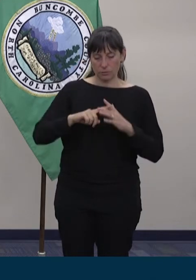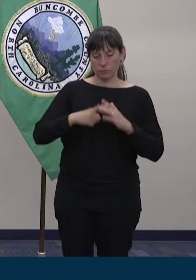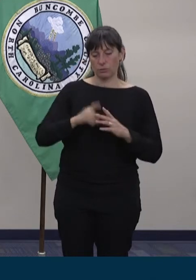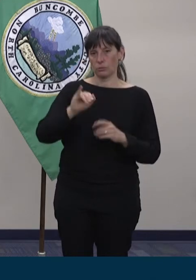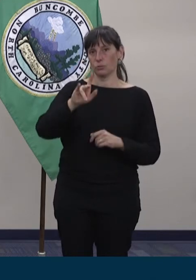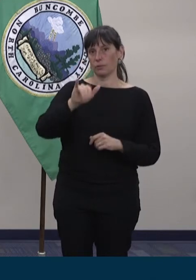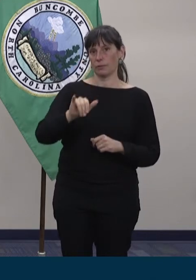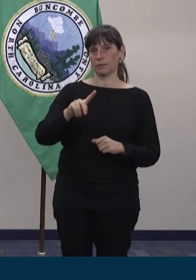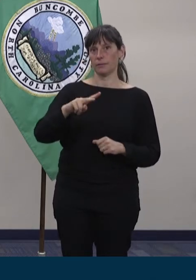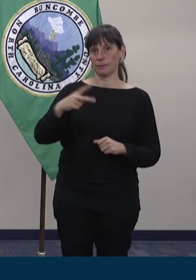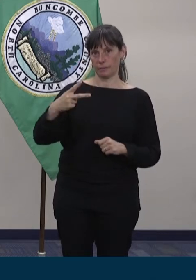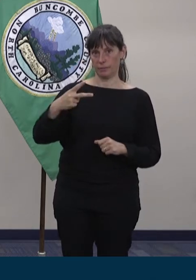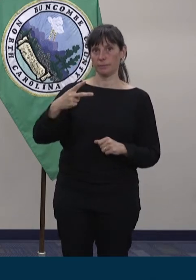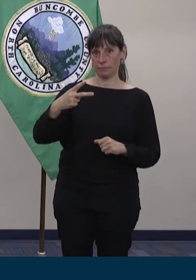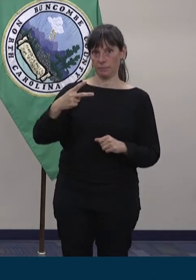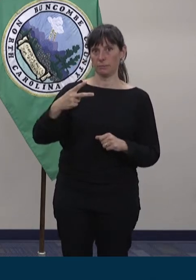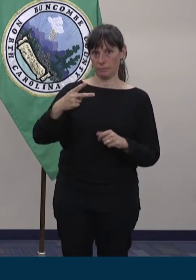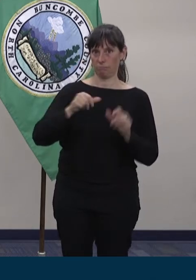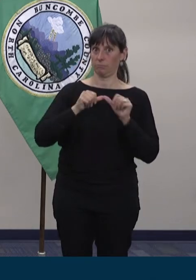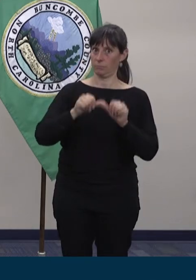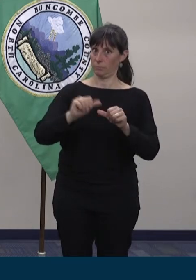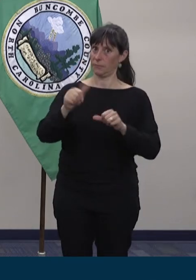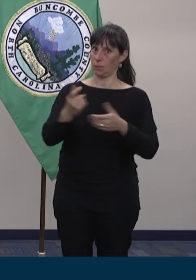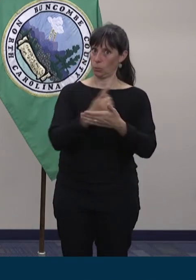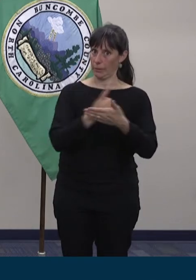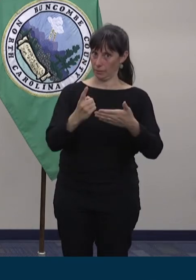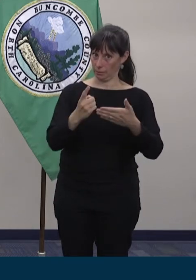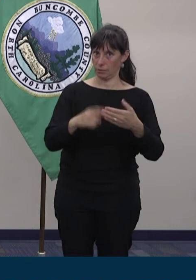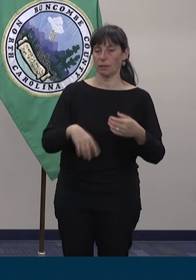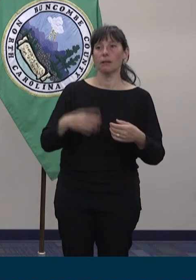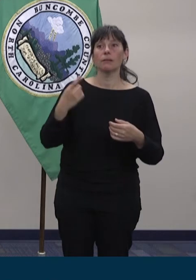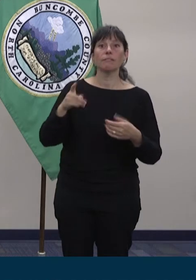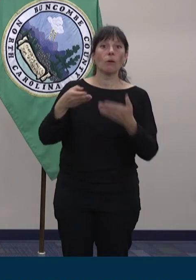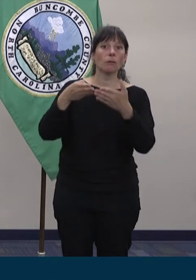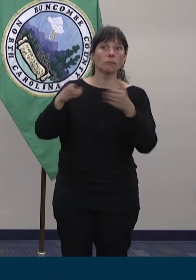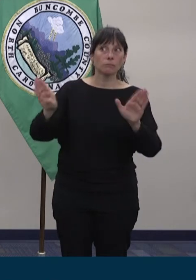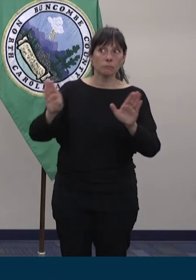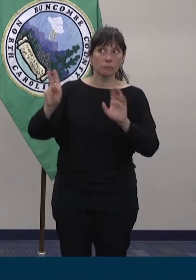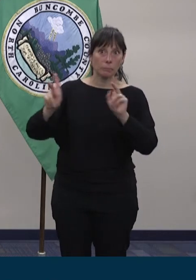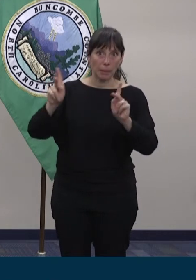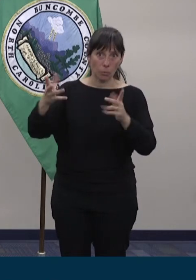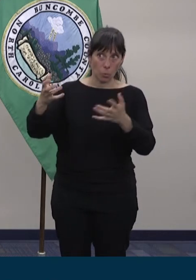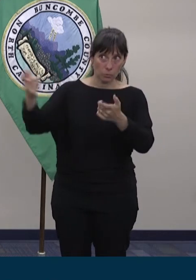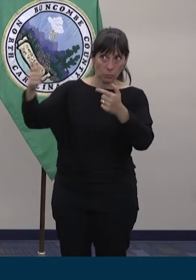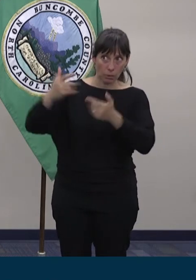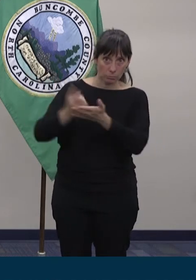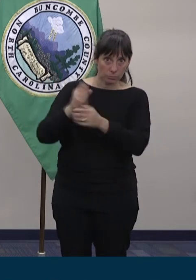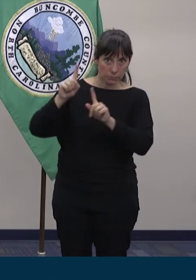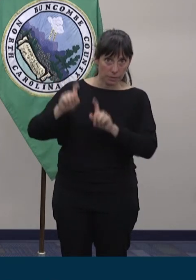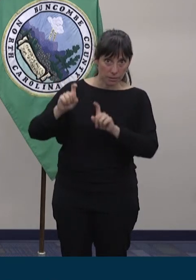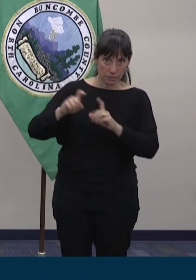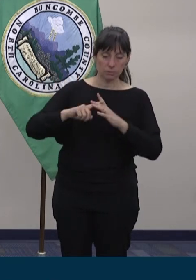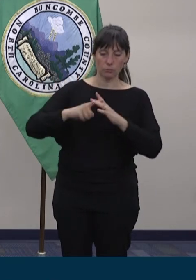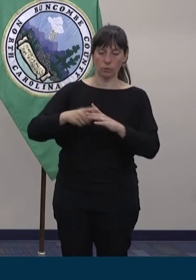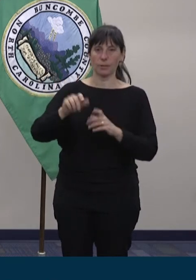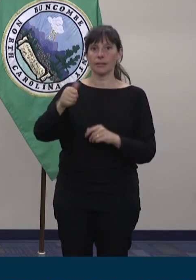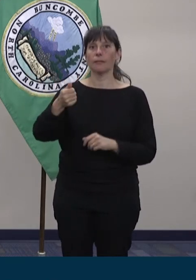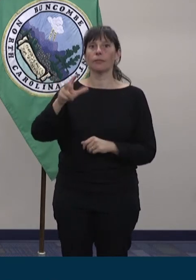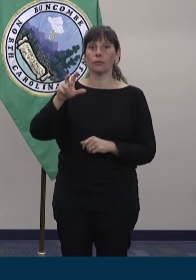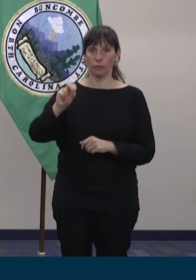2nd. And again, testing for the general public will be from 10:30 in the morning until 1:30 in the afternoon.